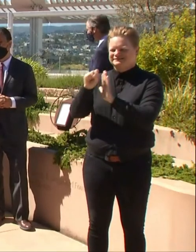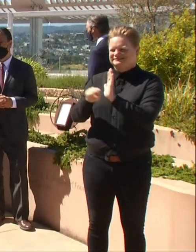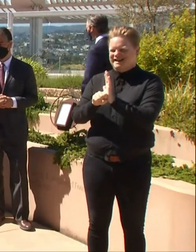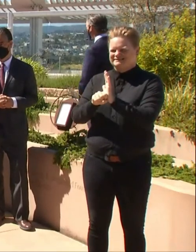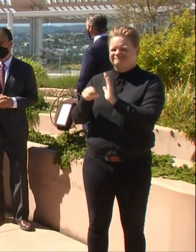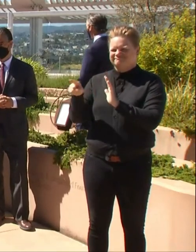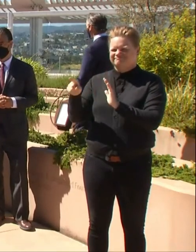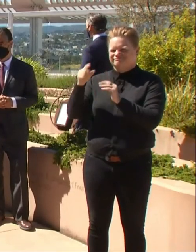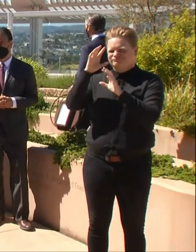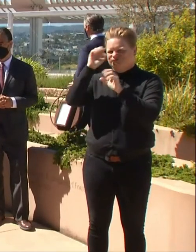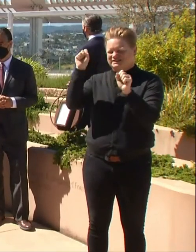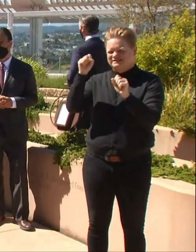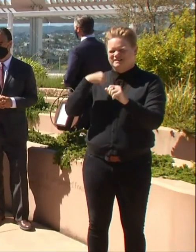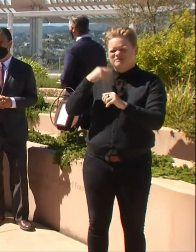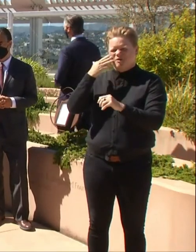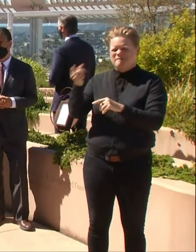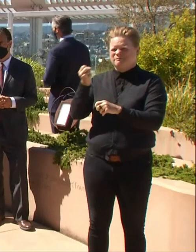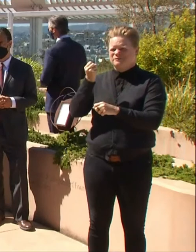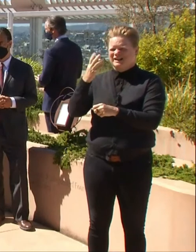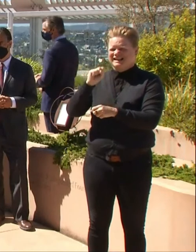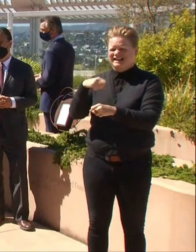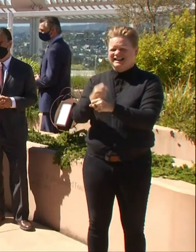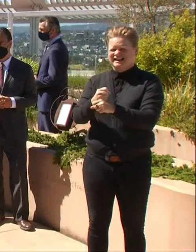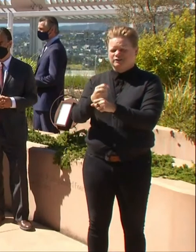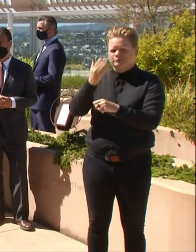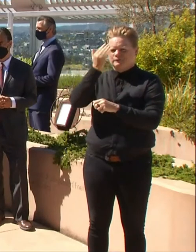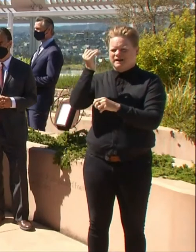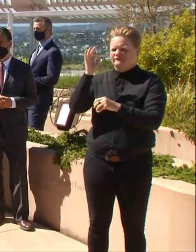He is just amazing.